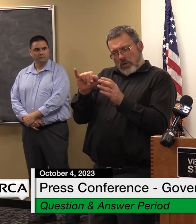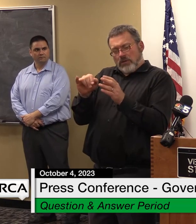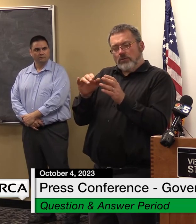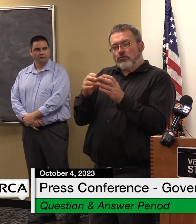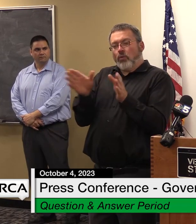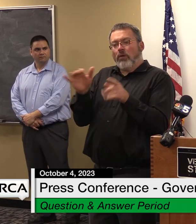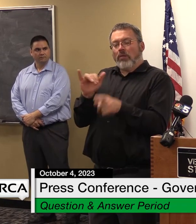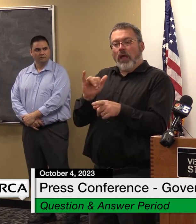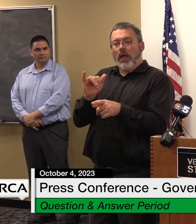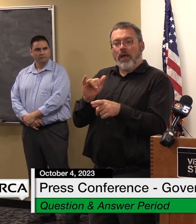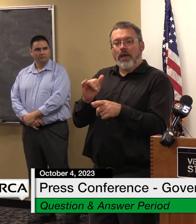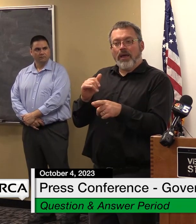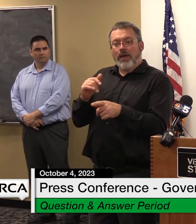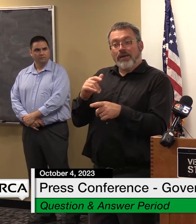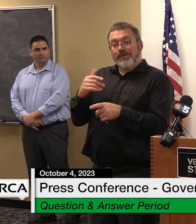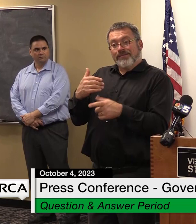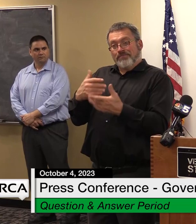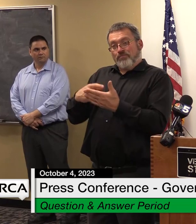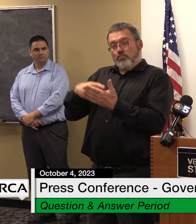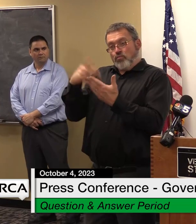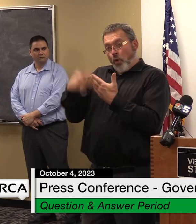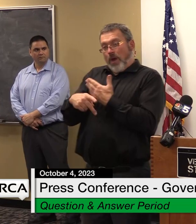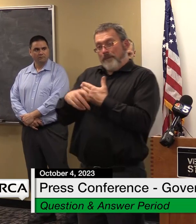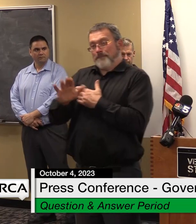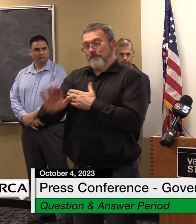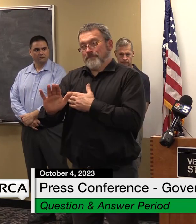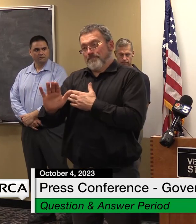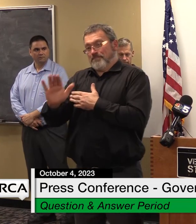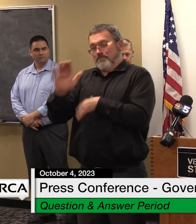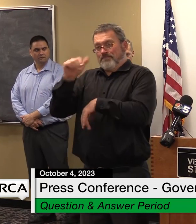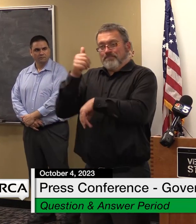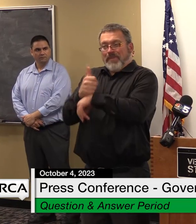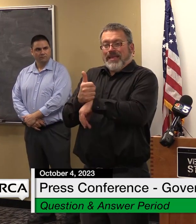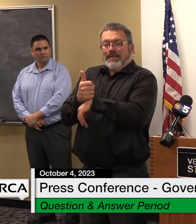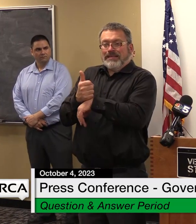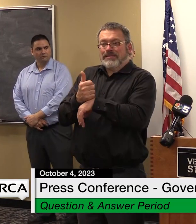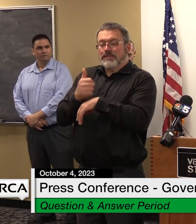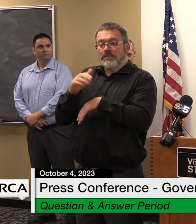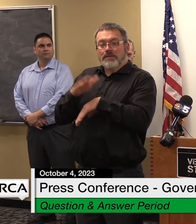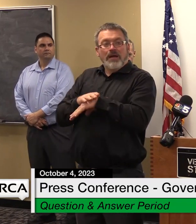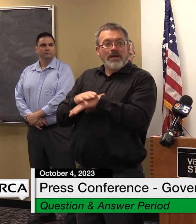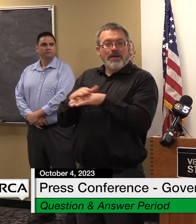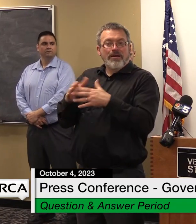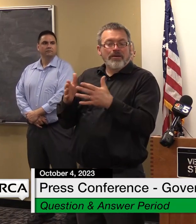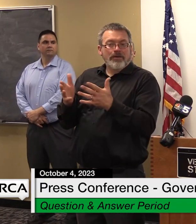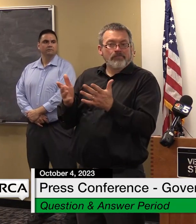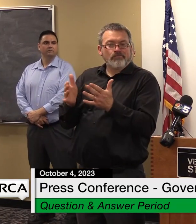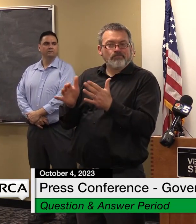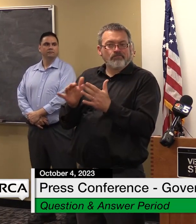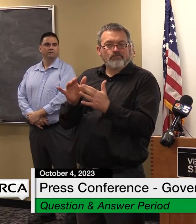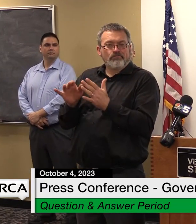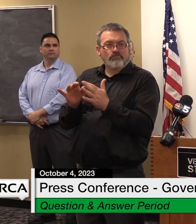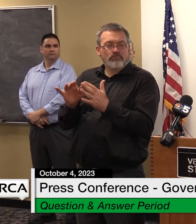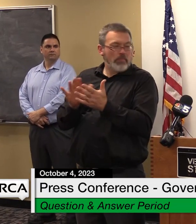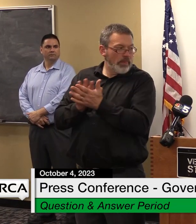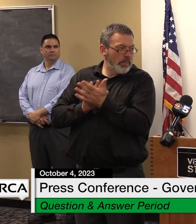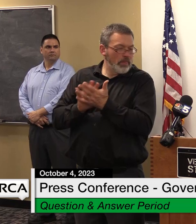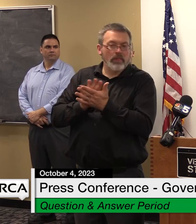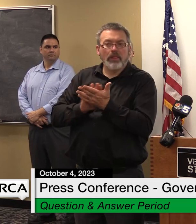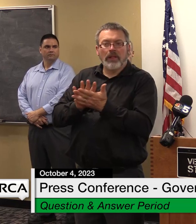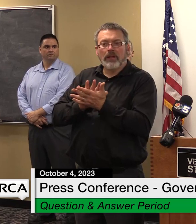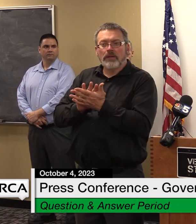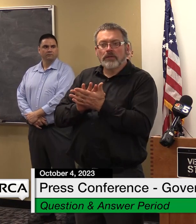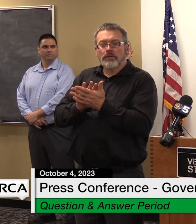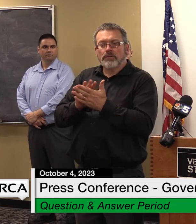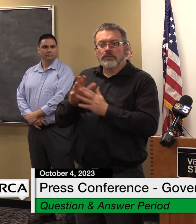The program that's set up, obviously, we are looking forward to the new IT system that will come